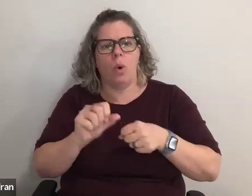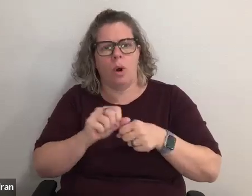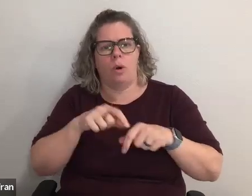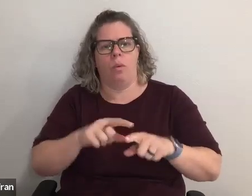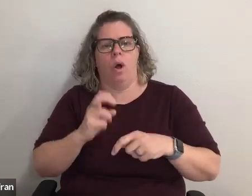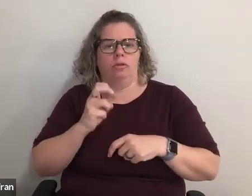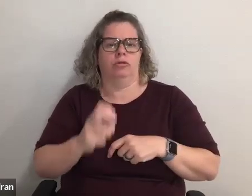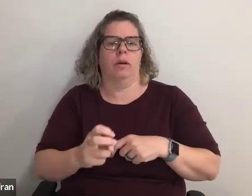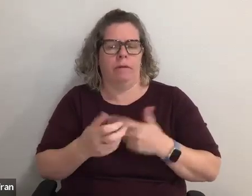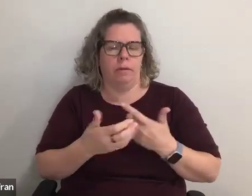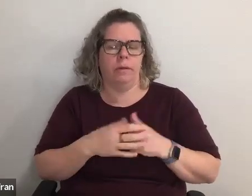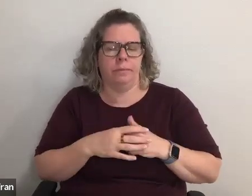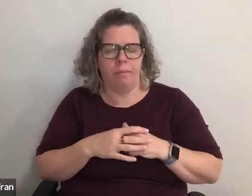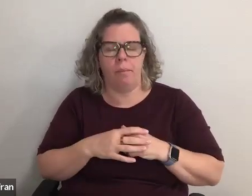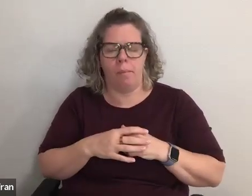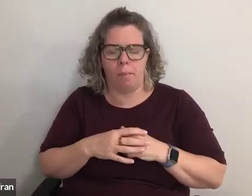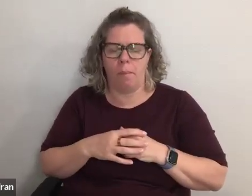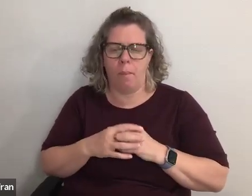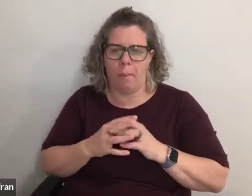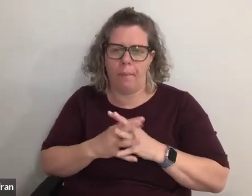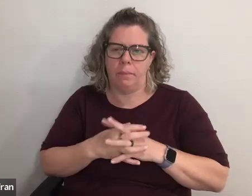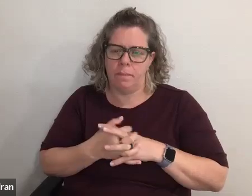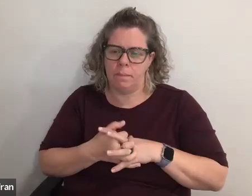pushed out a lot further than the local calls are.